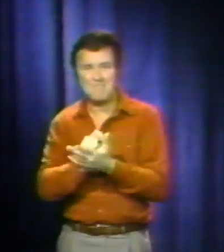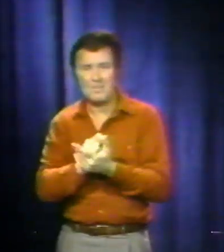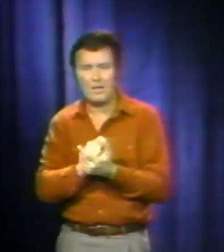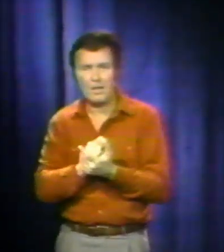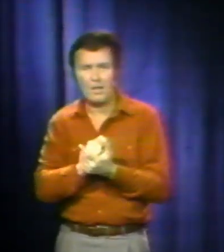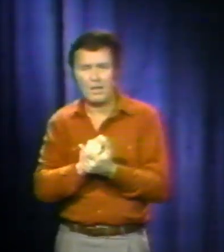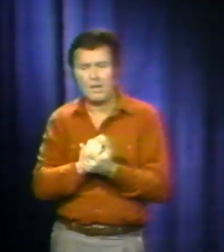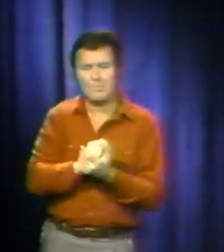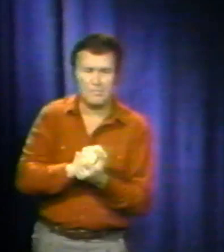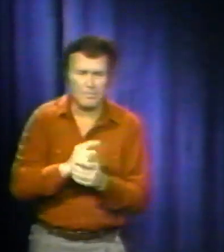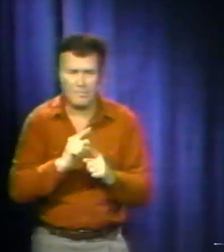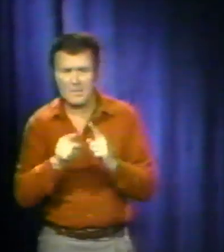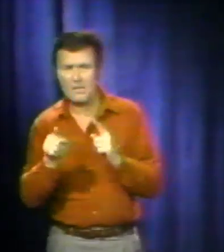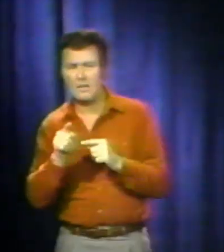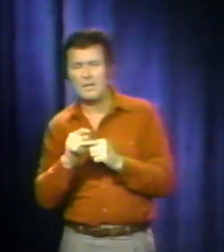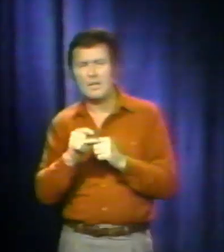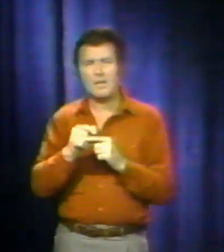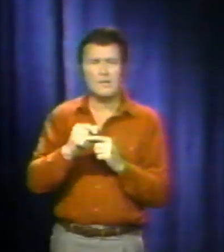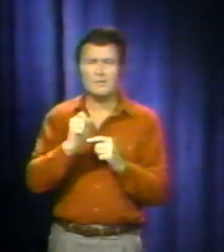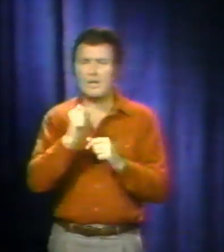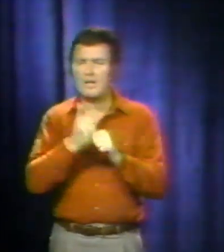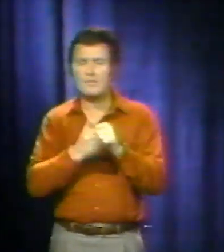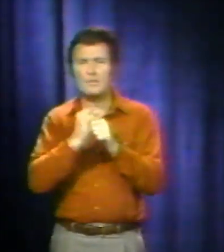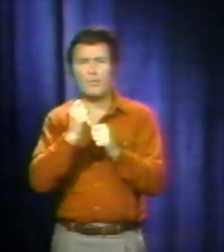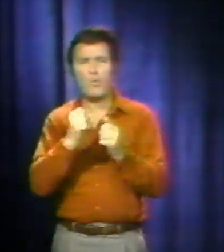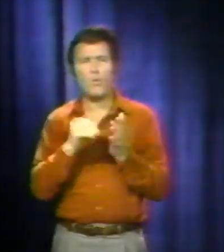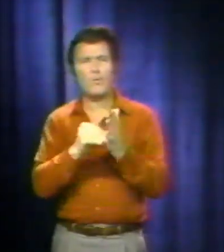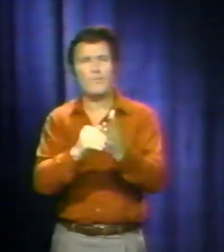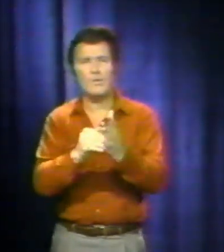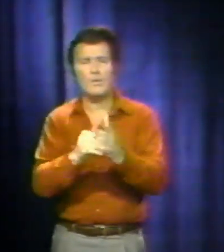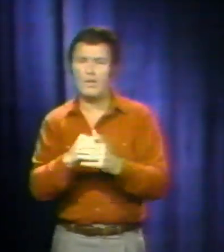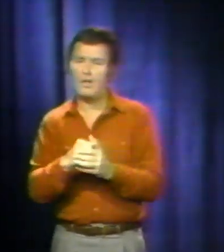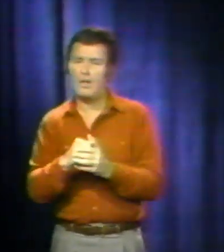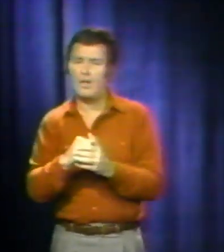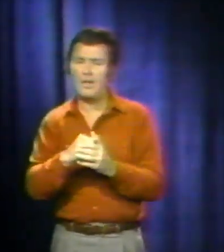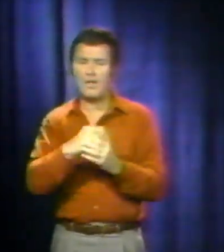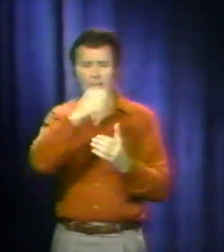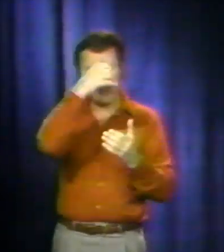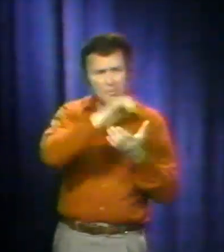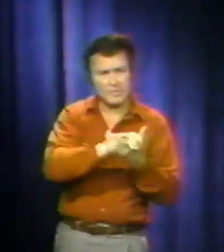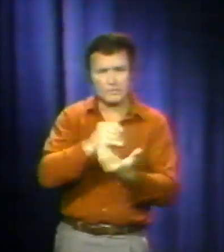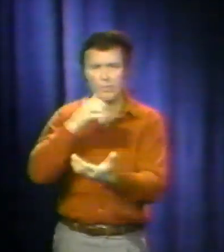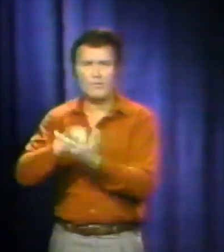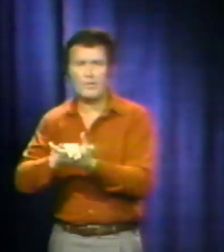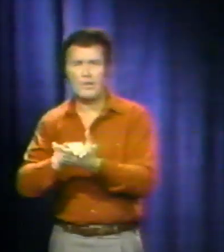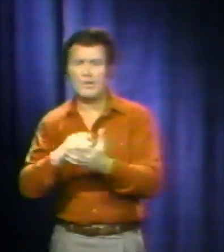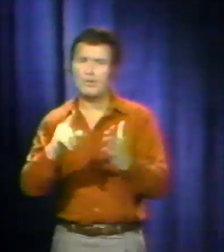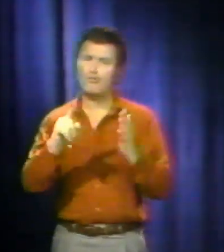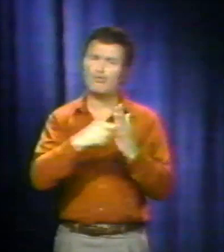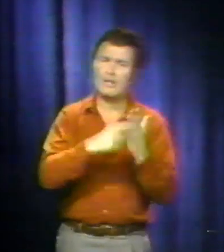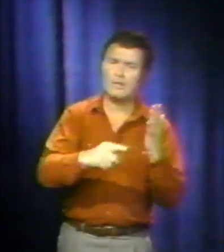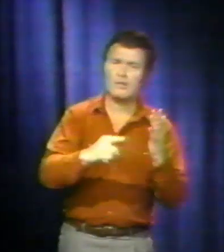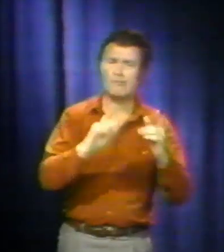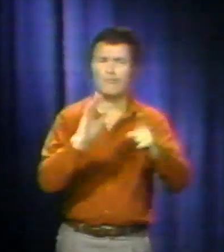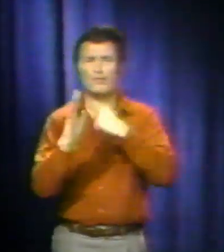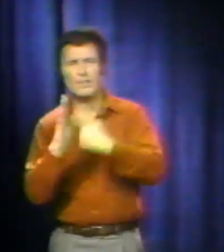I was learning sign language at the same time. But every so often, the husband and the wife would criticize each